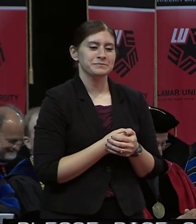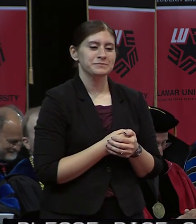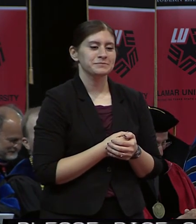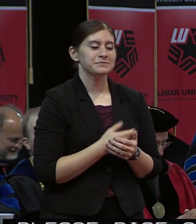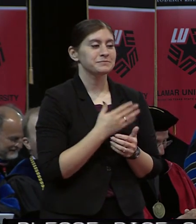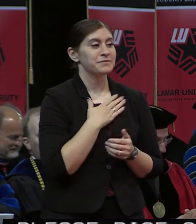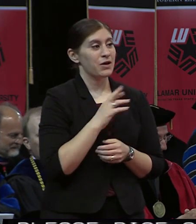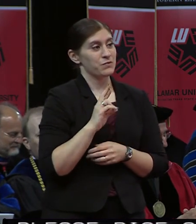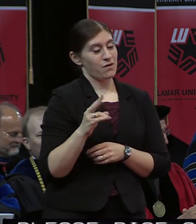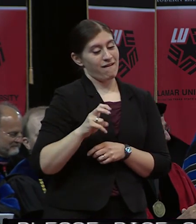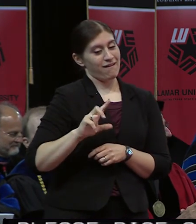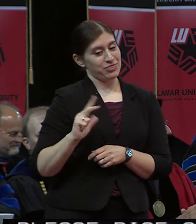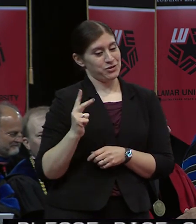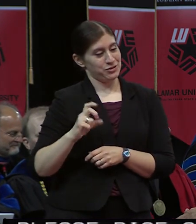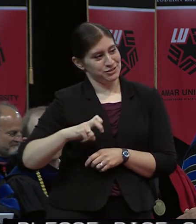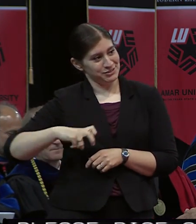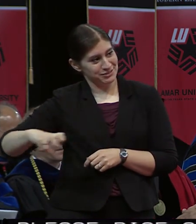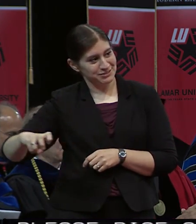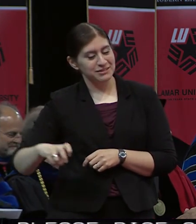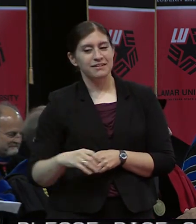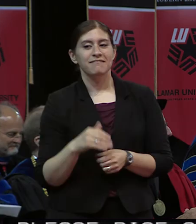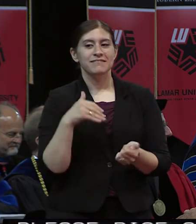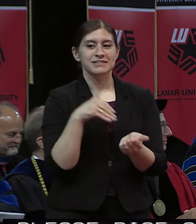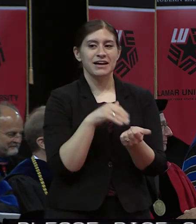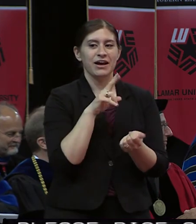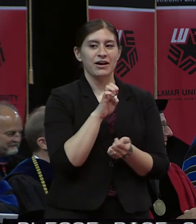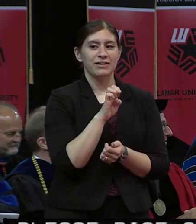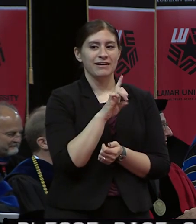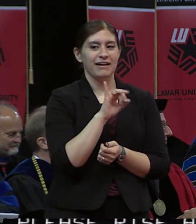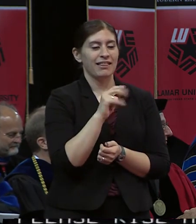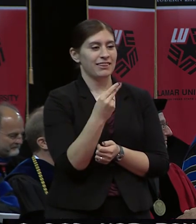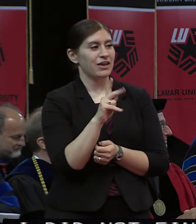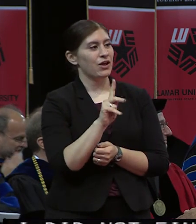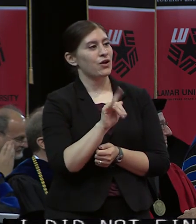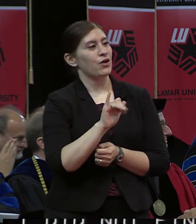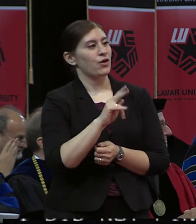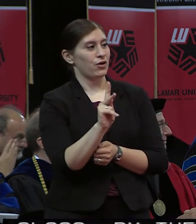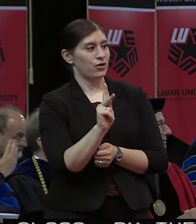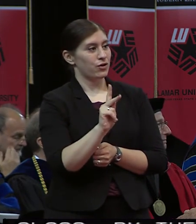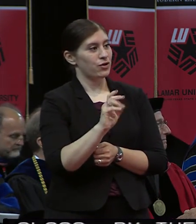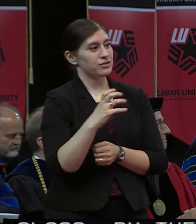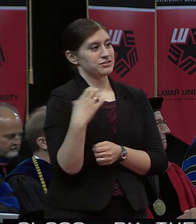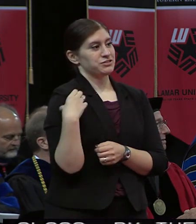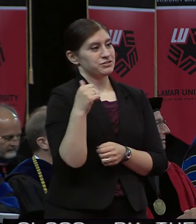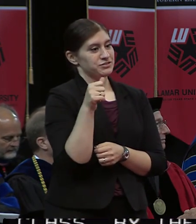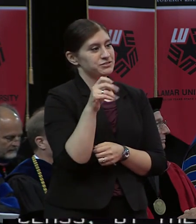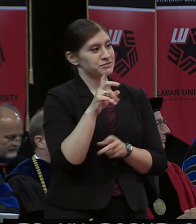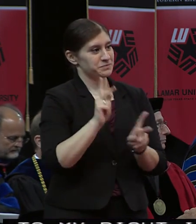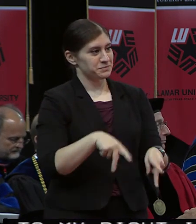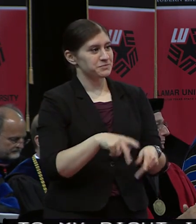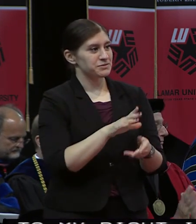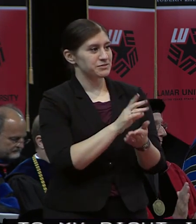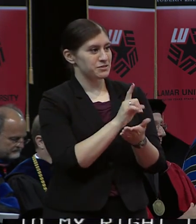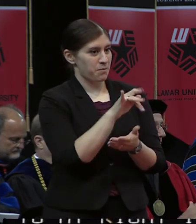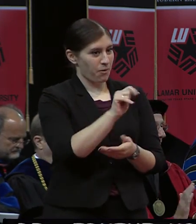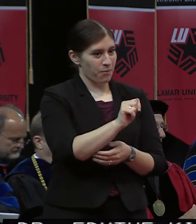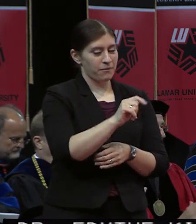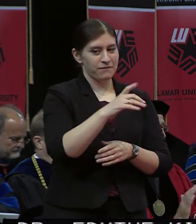To my right in row three, Dr. Edith Kirk, Chairman, Department of Psychology.